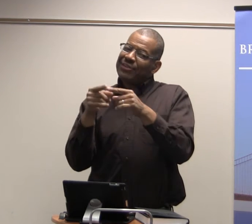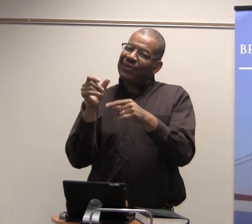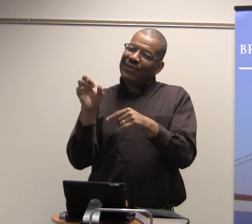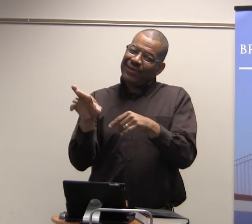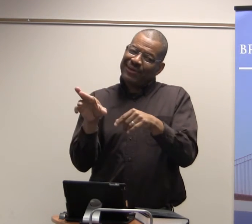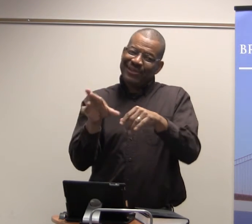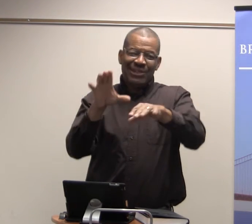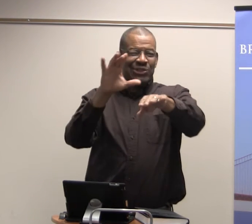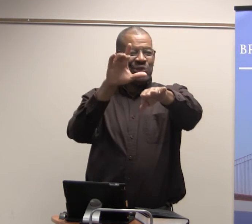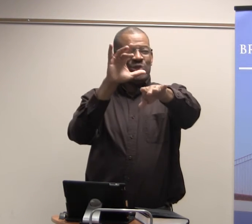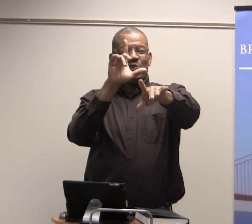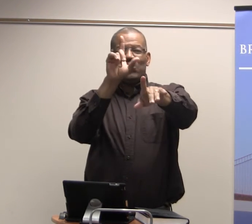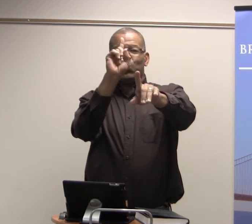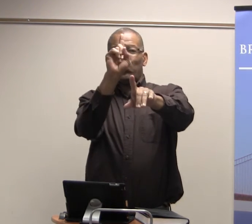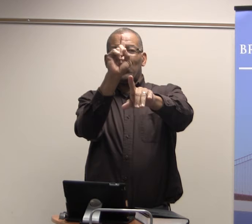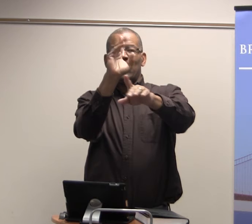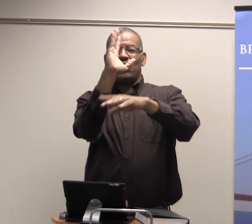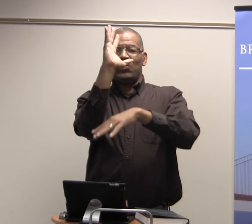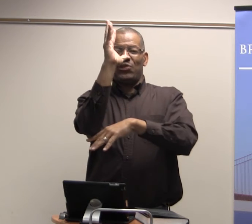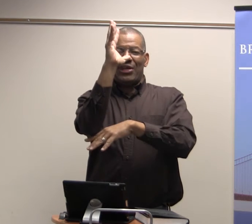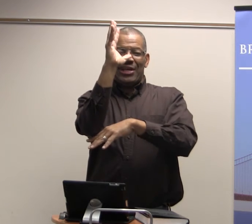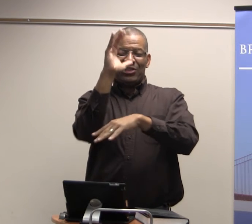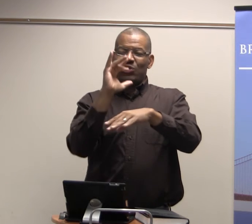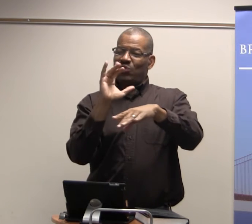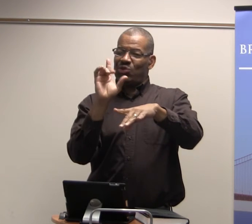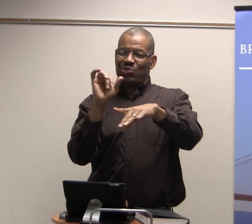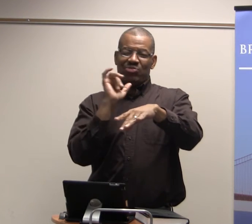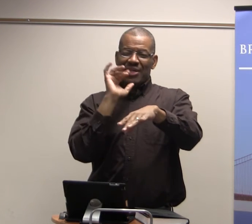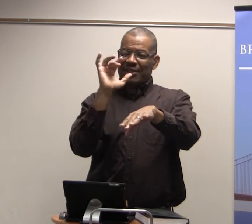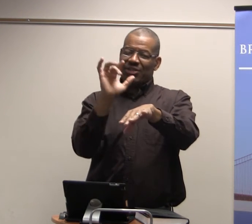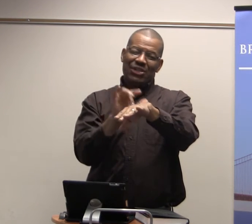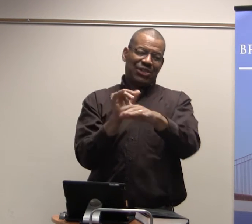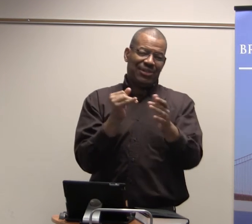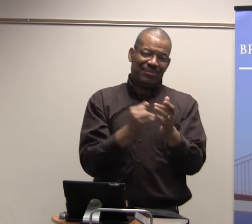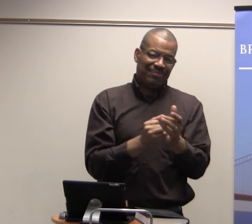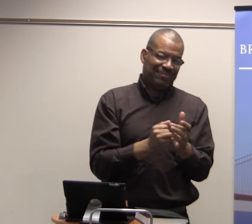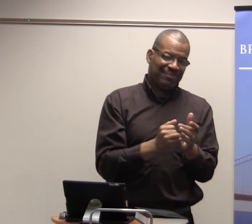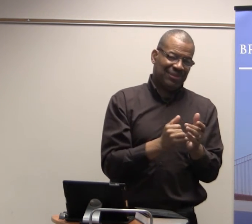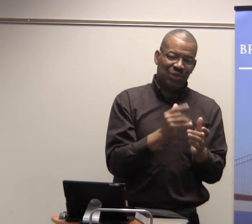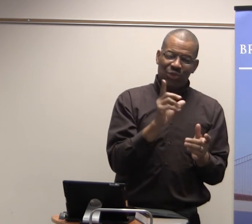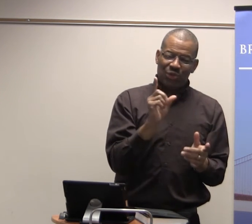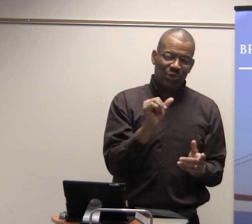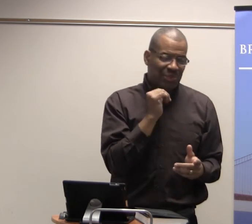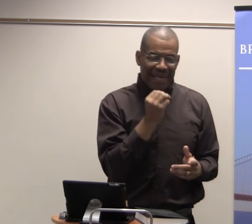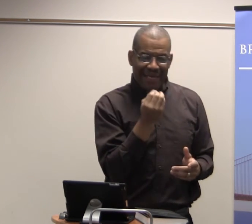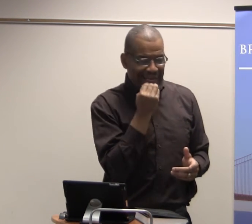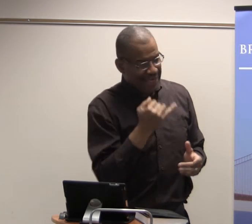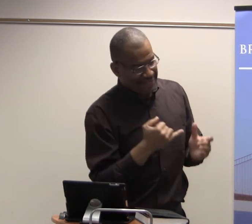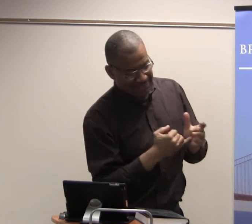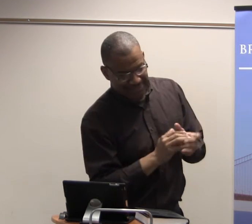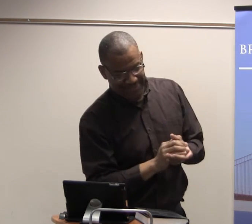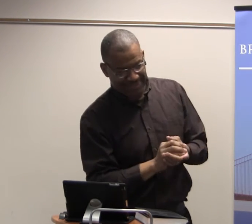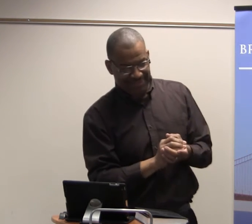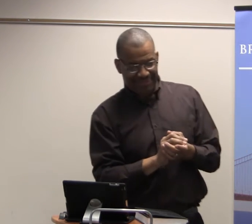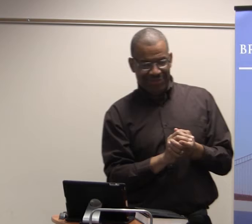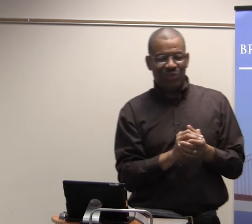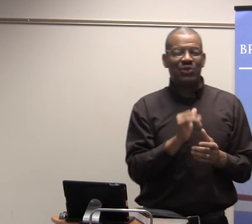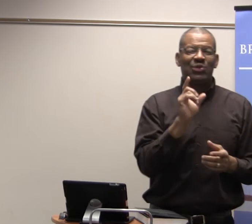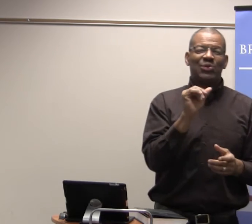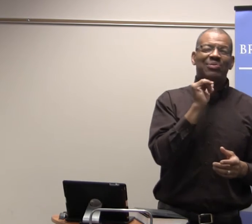to her, one tree, do not touch it. Do not eat it. Do